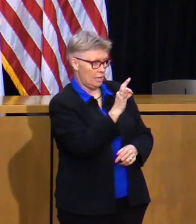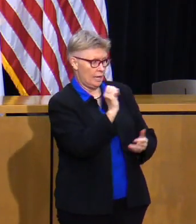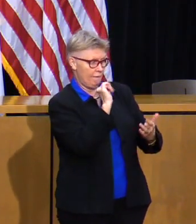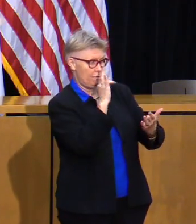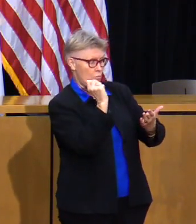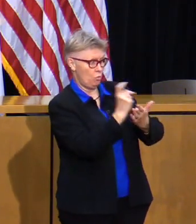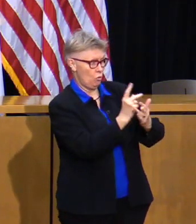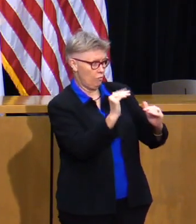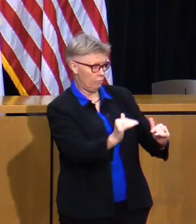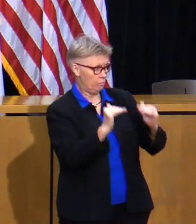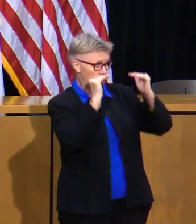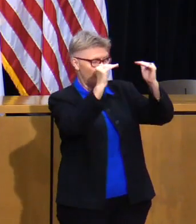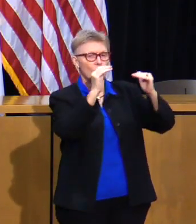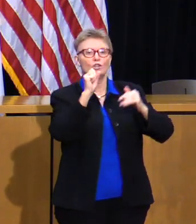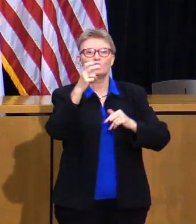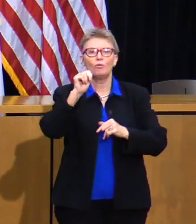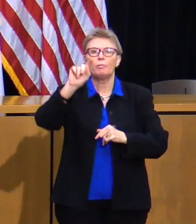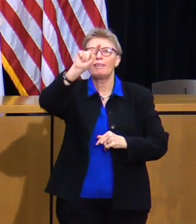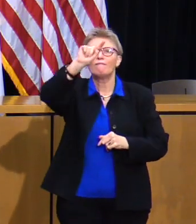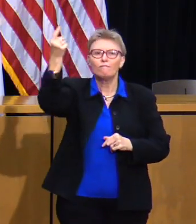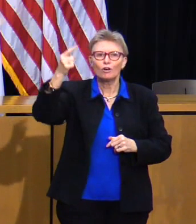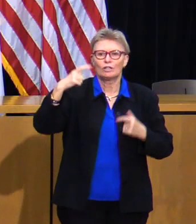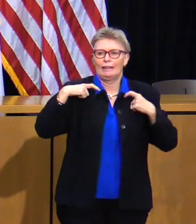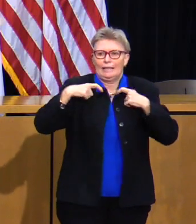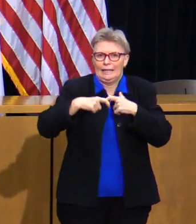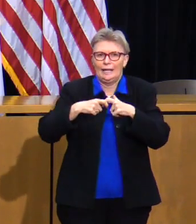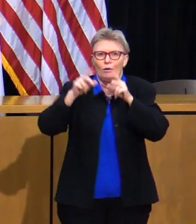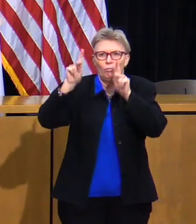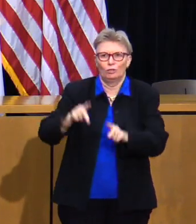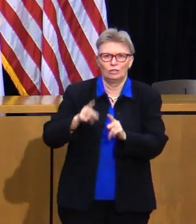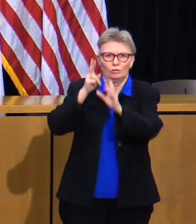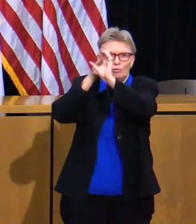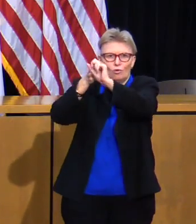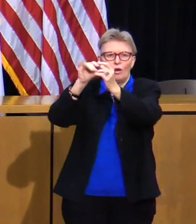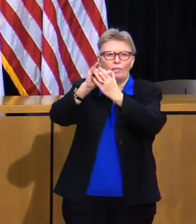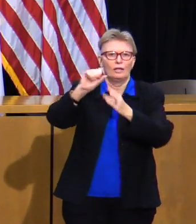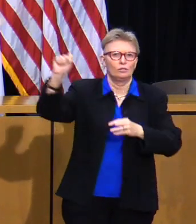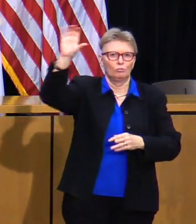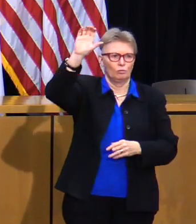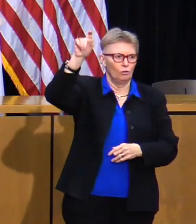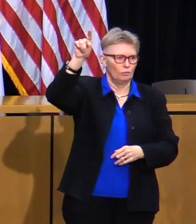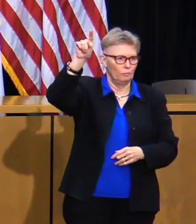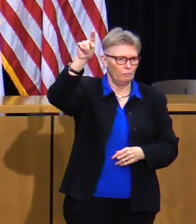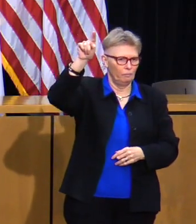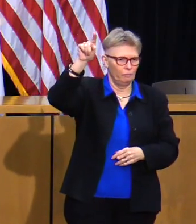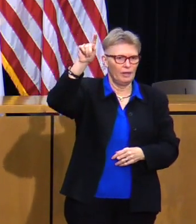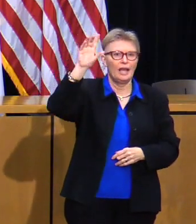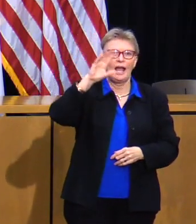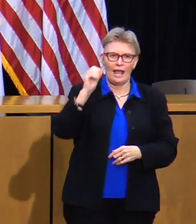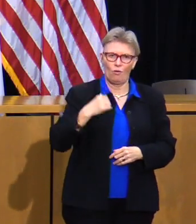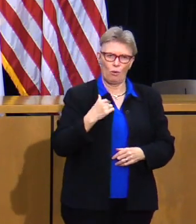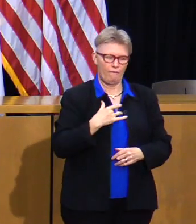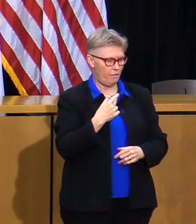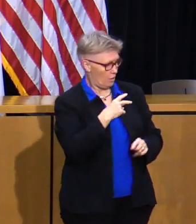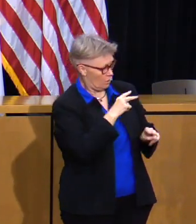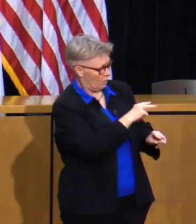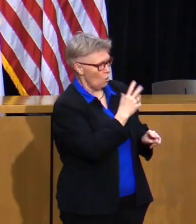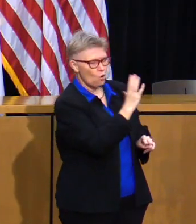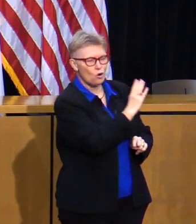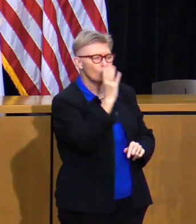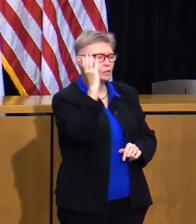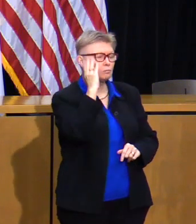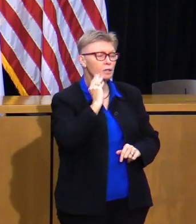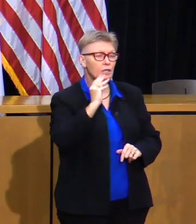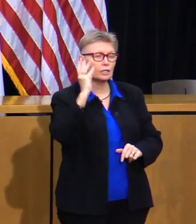court. We have every confidence that Justice Wendlandt will bring a spectacular legal